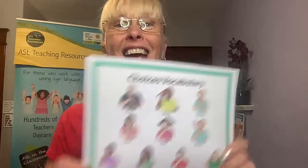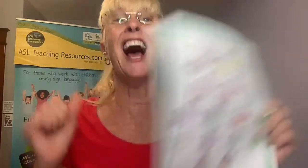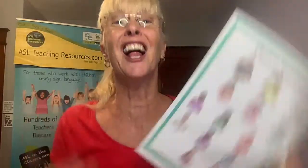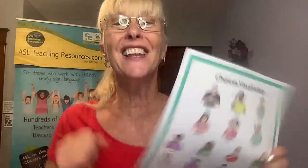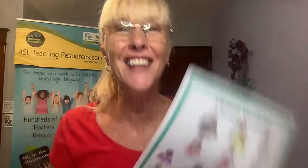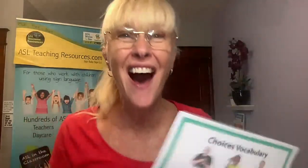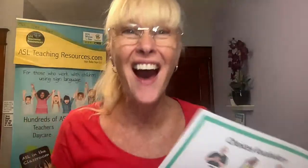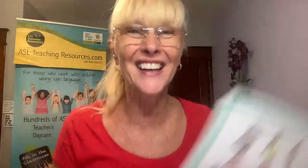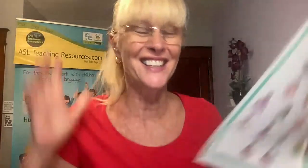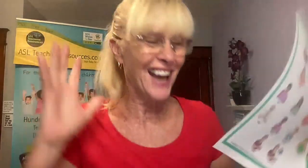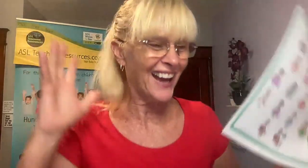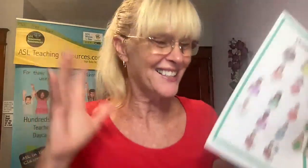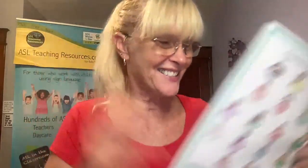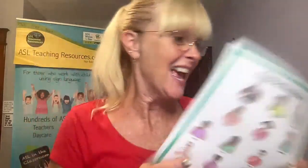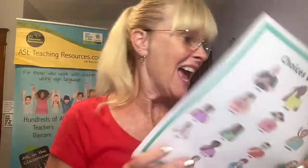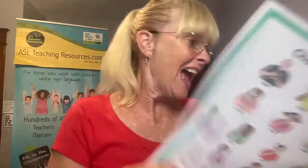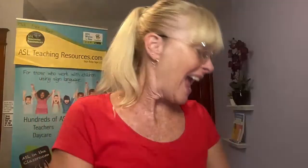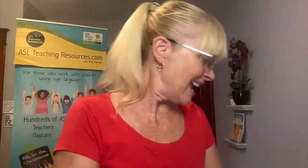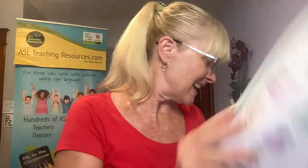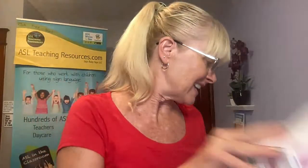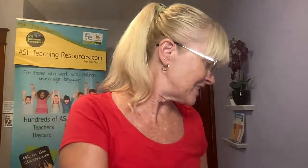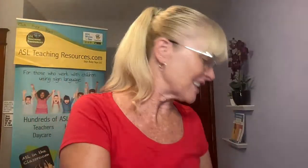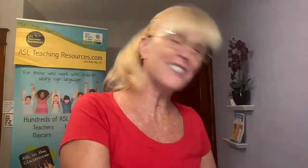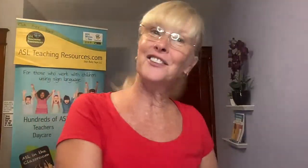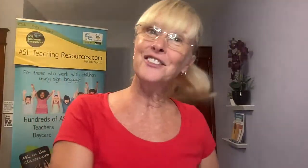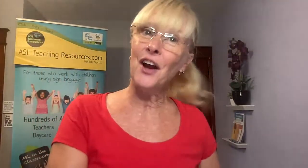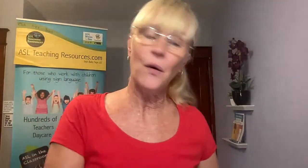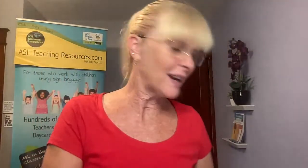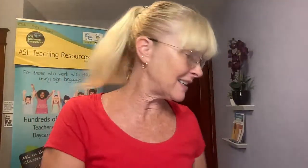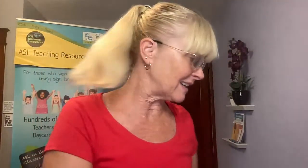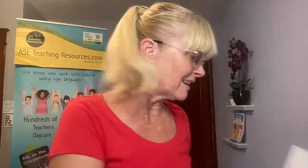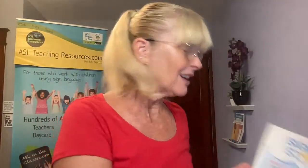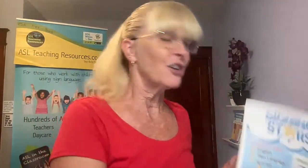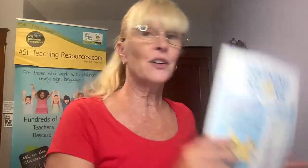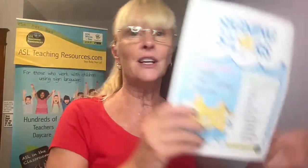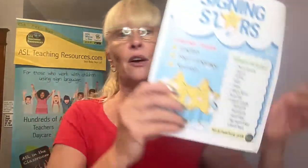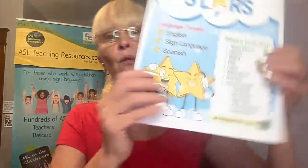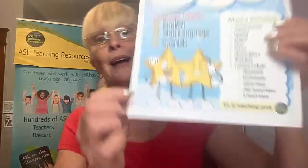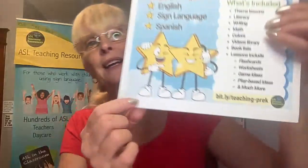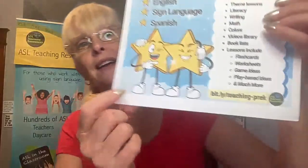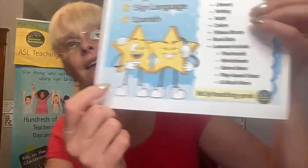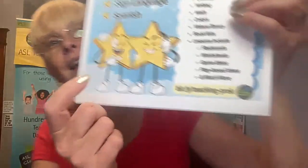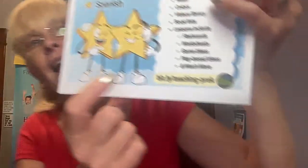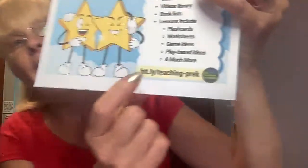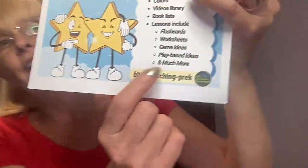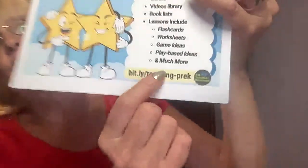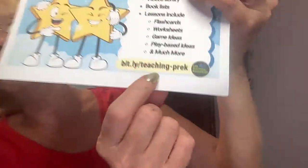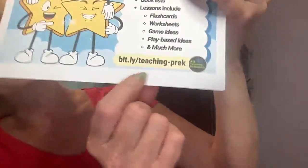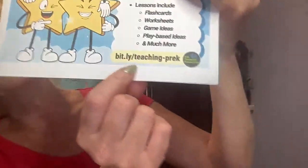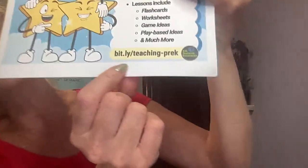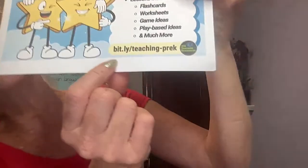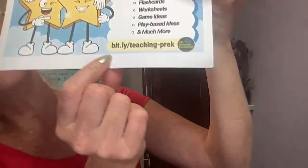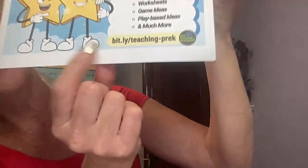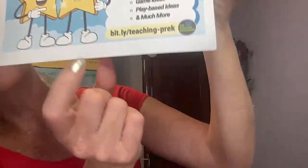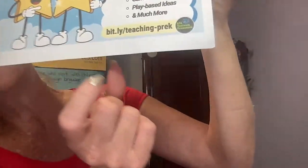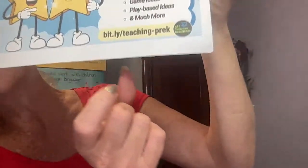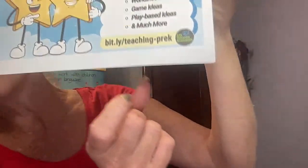A lot. Yes. And just so you know, again, you're going to go right here and you're going to be able to go grab it.